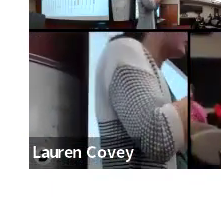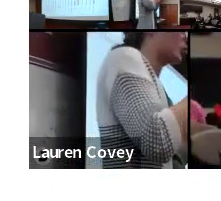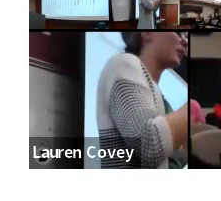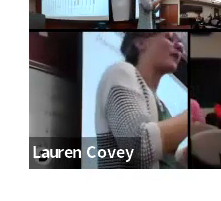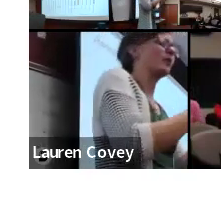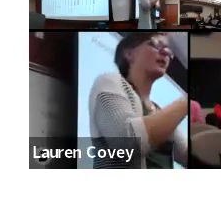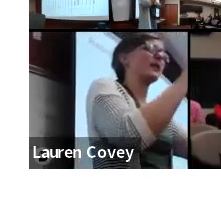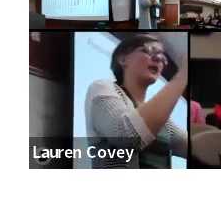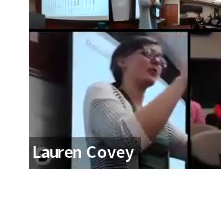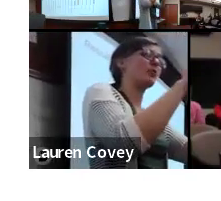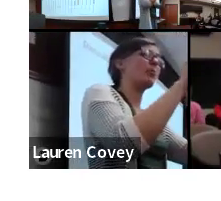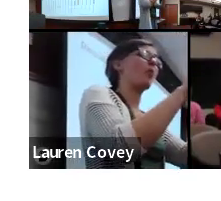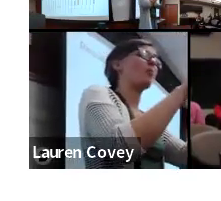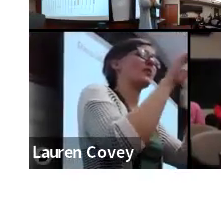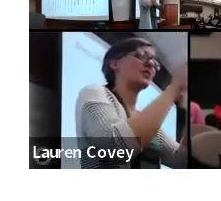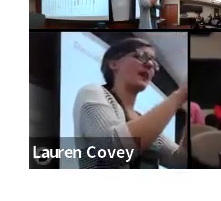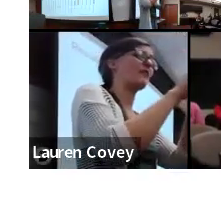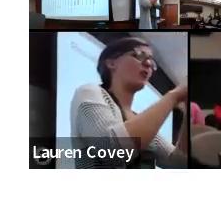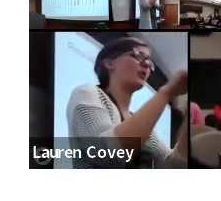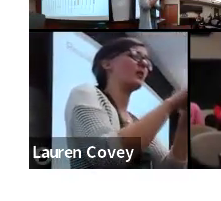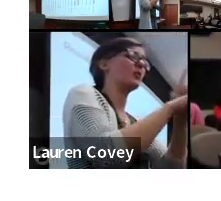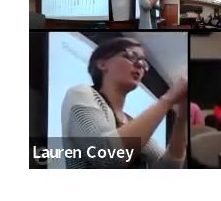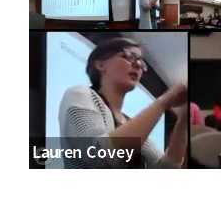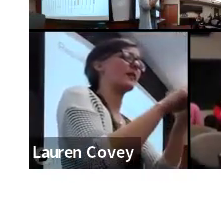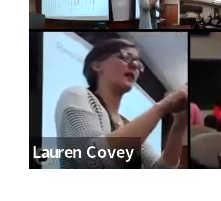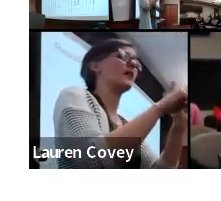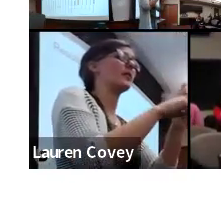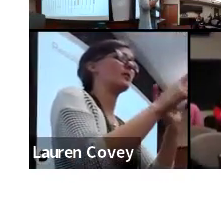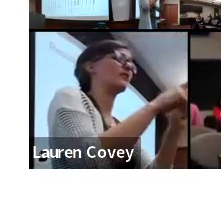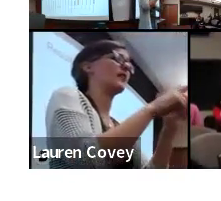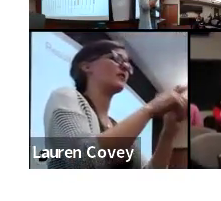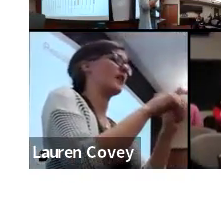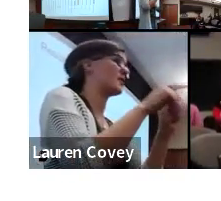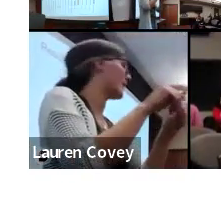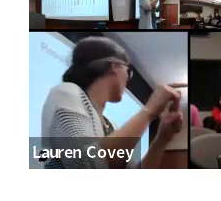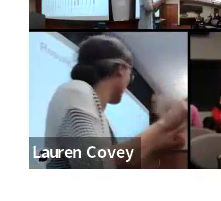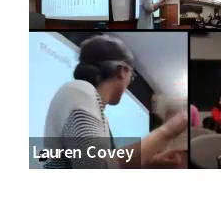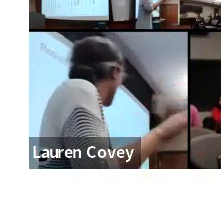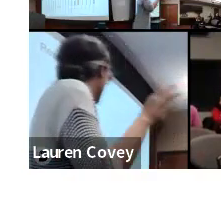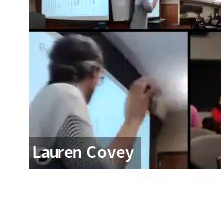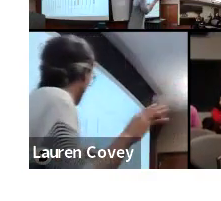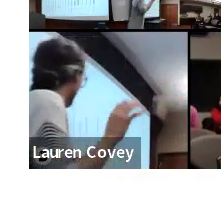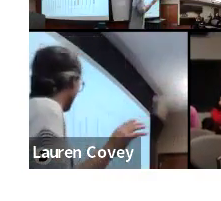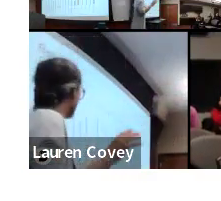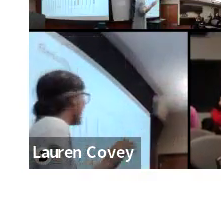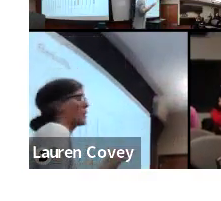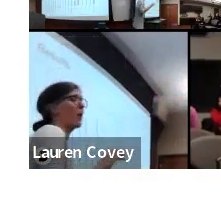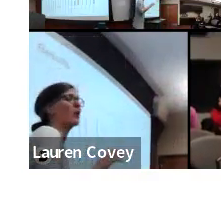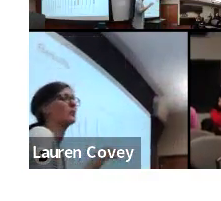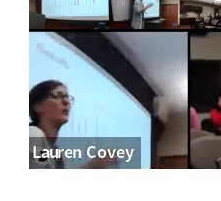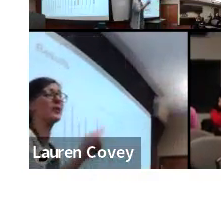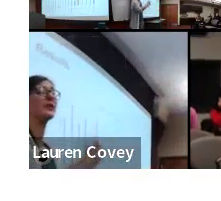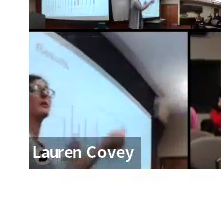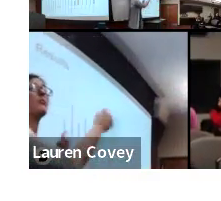were placed together in a group home where the staff only used ASL and they were deaf native signers signing with them. So one, it's